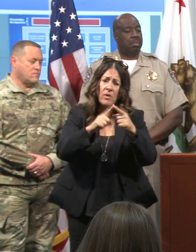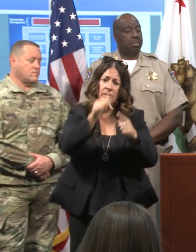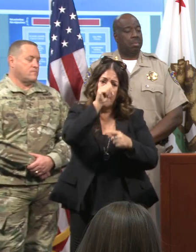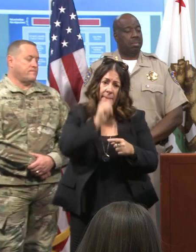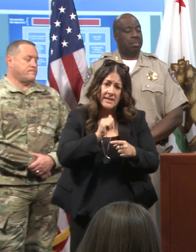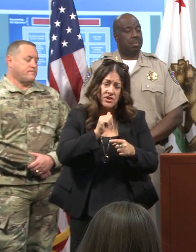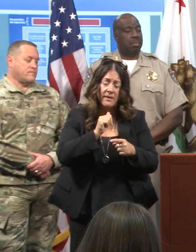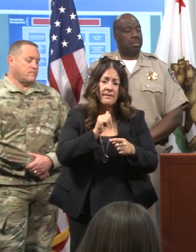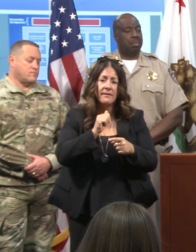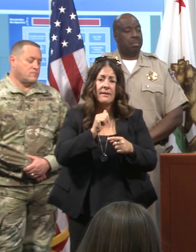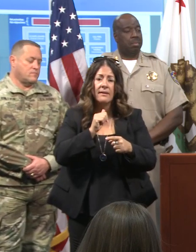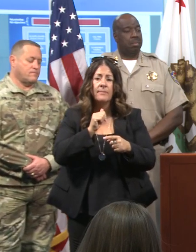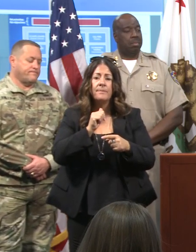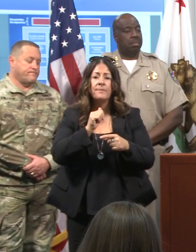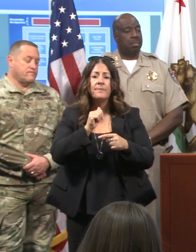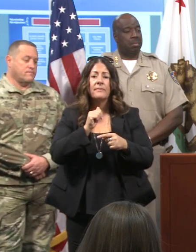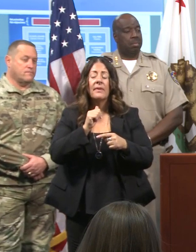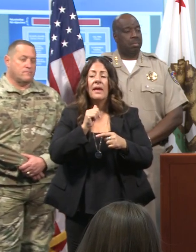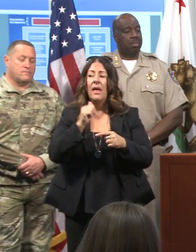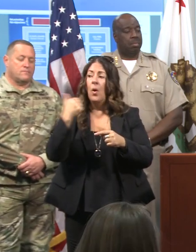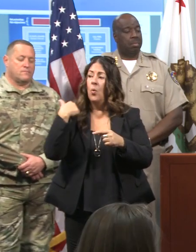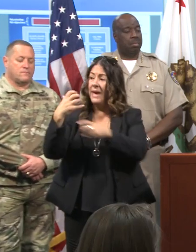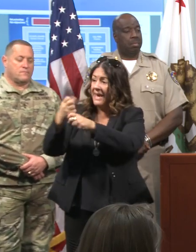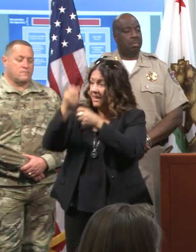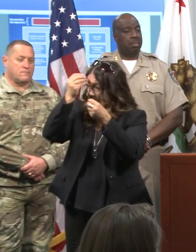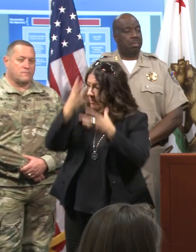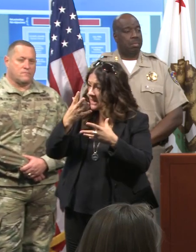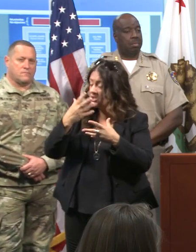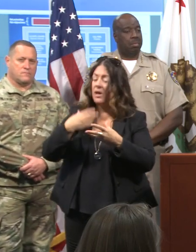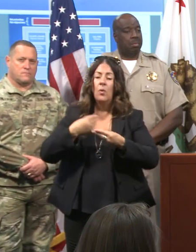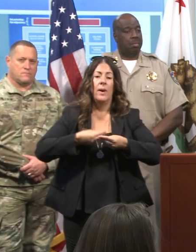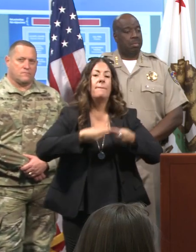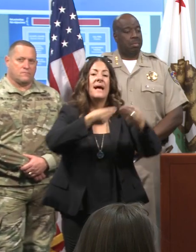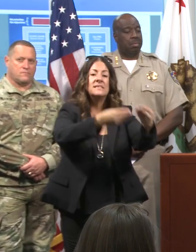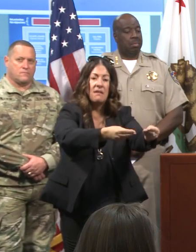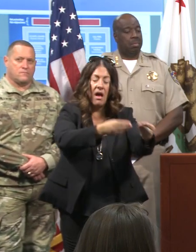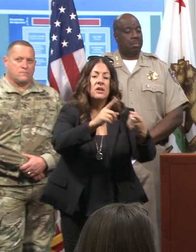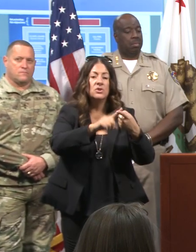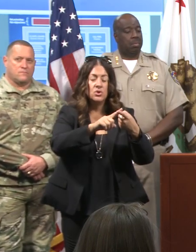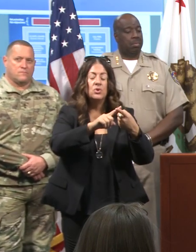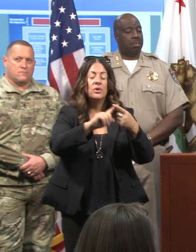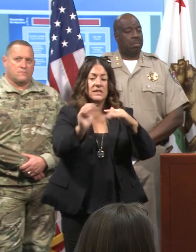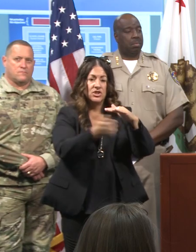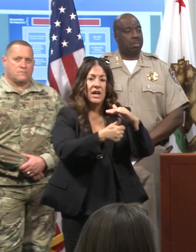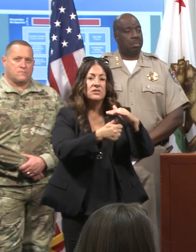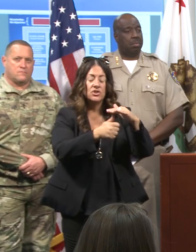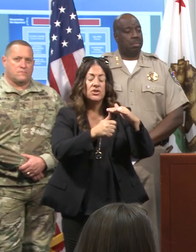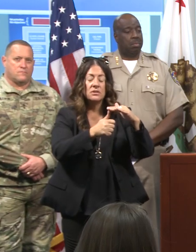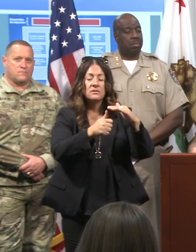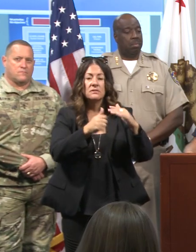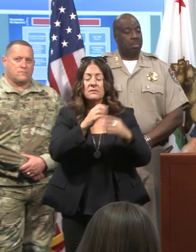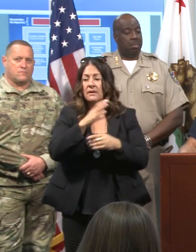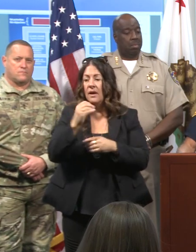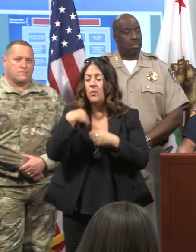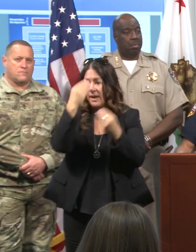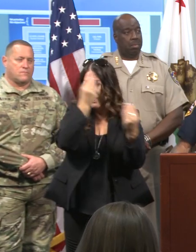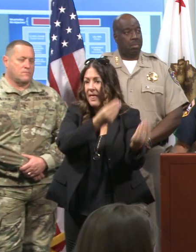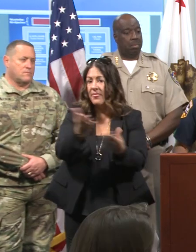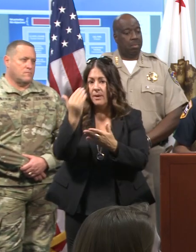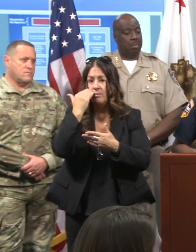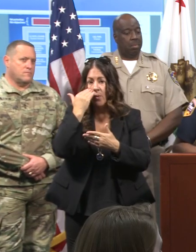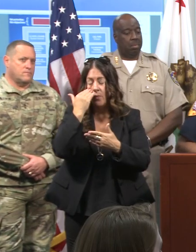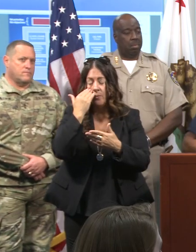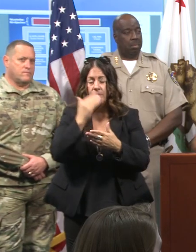going to be passed down, is being passed down through shelters and through social media. So please pay close attention to all of those venues.